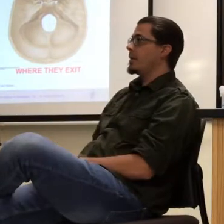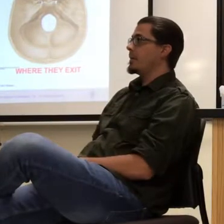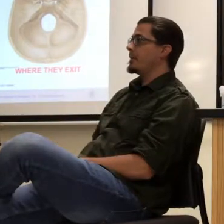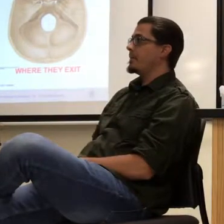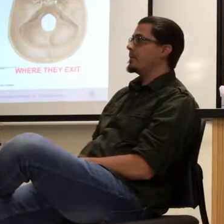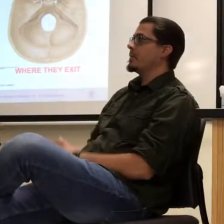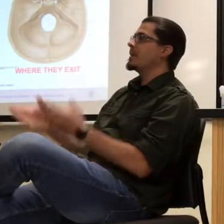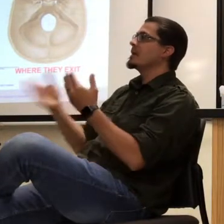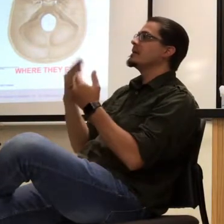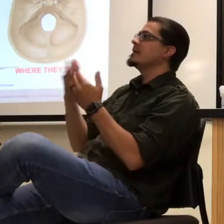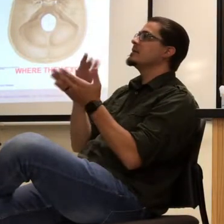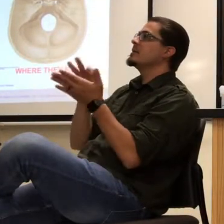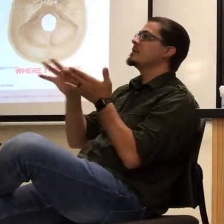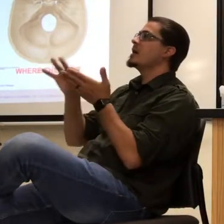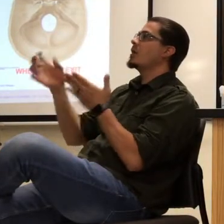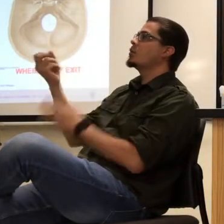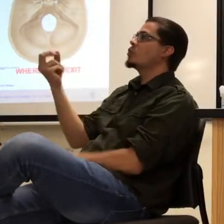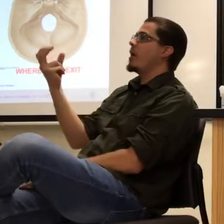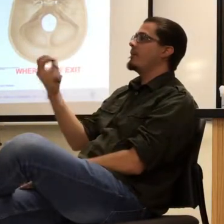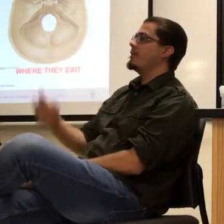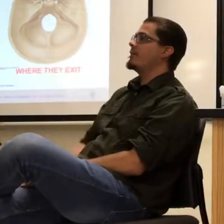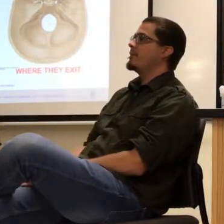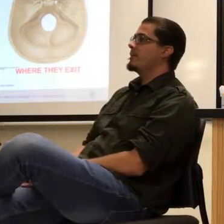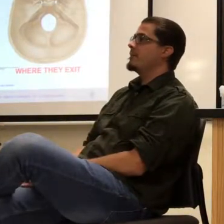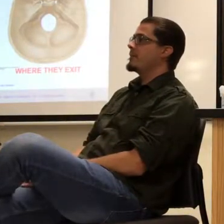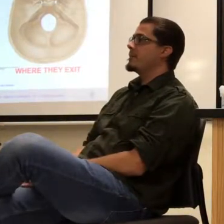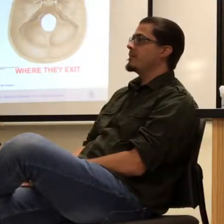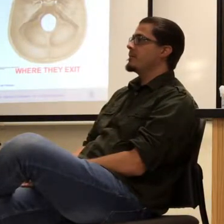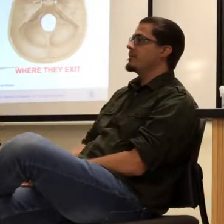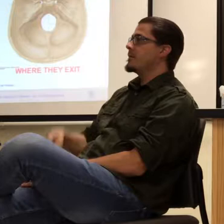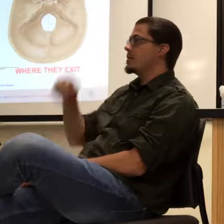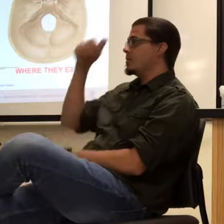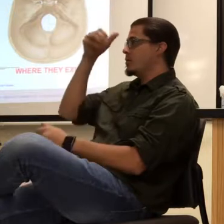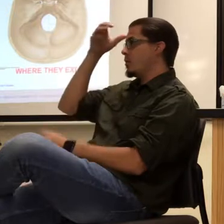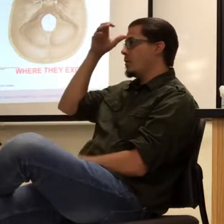So it's easy to count to 12, but you also have to memorize the name.